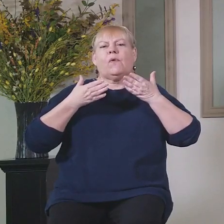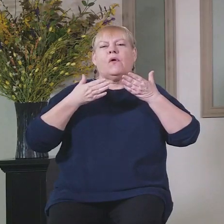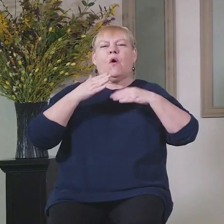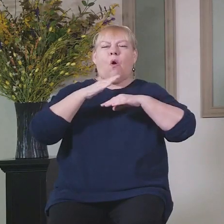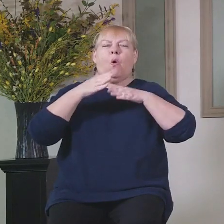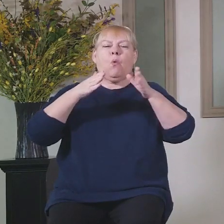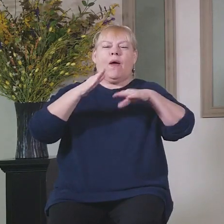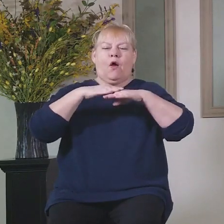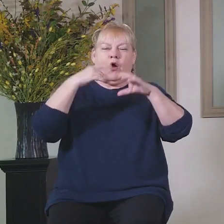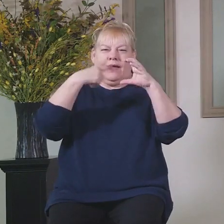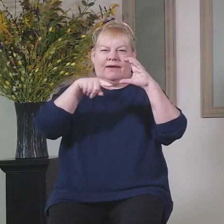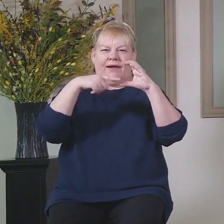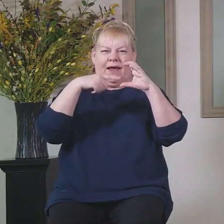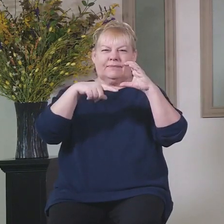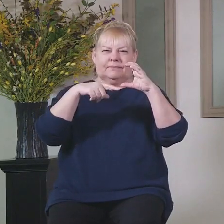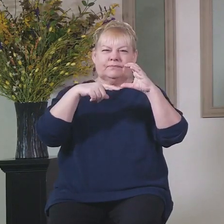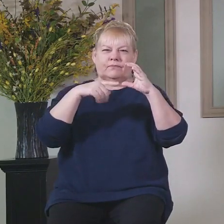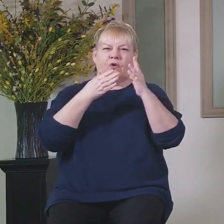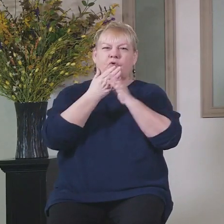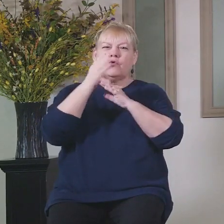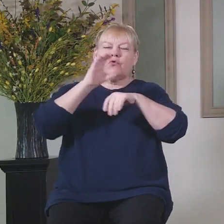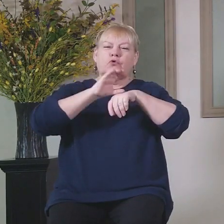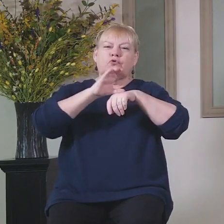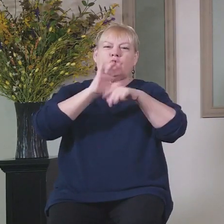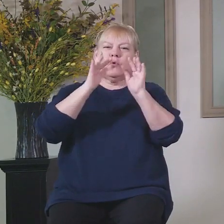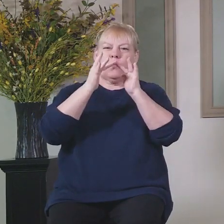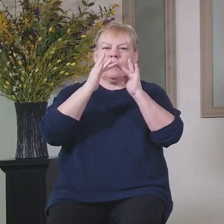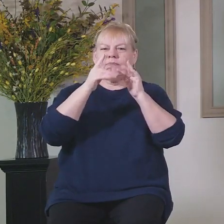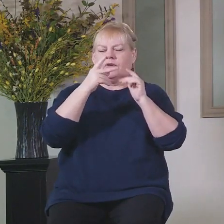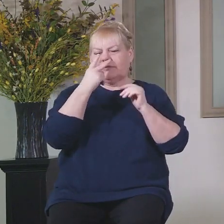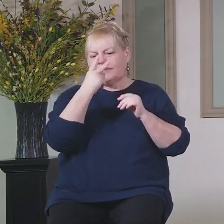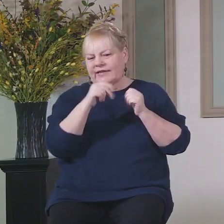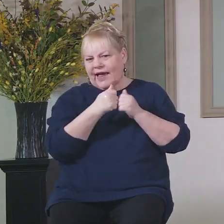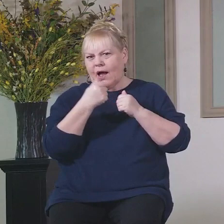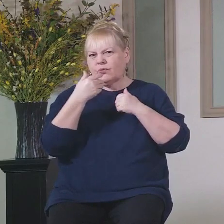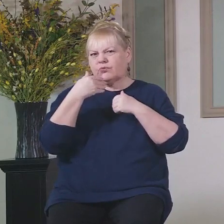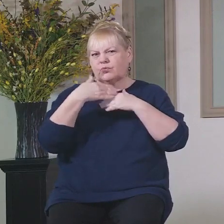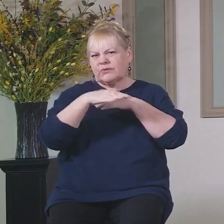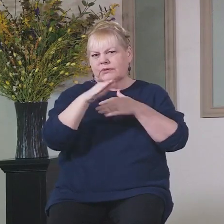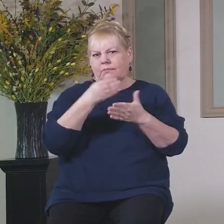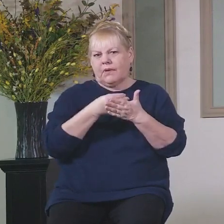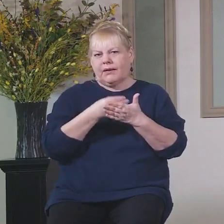online through the church website that you can visit. Thank you.